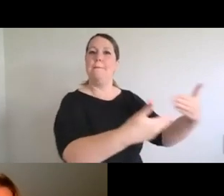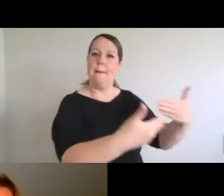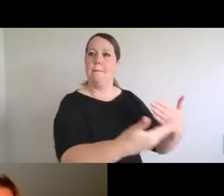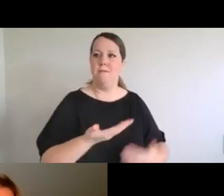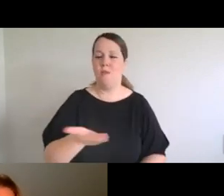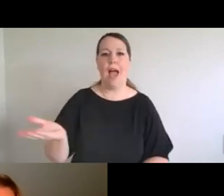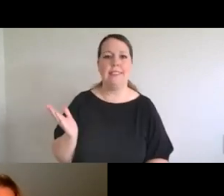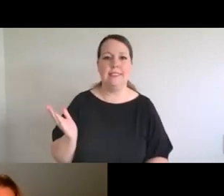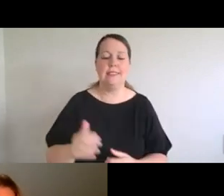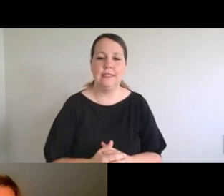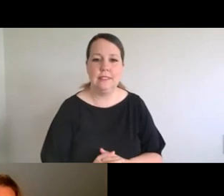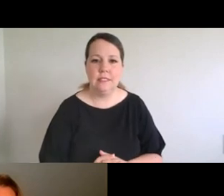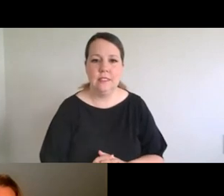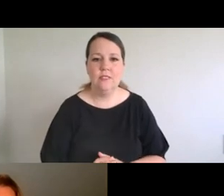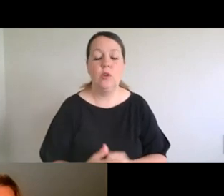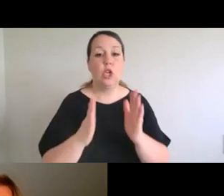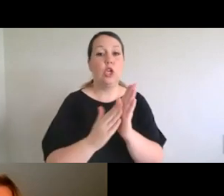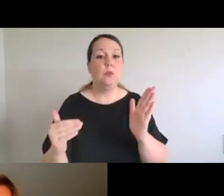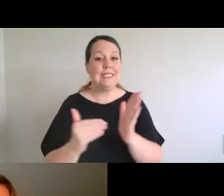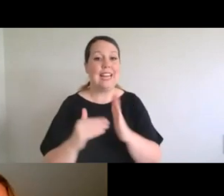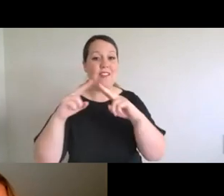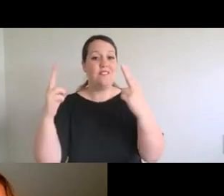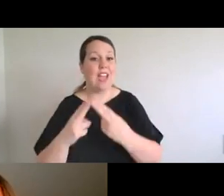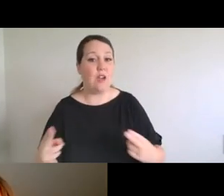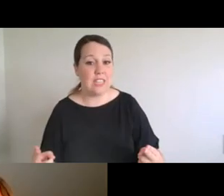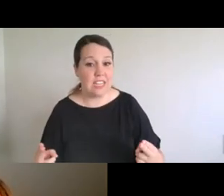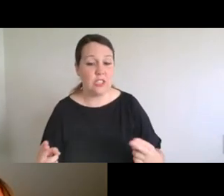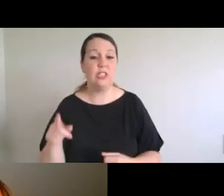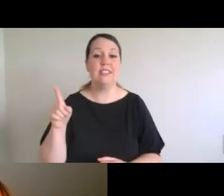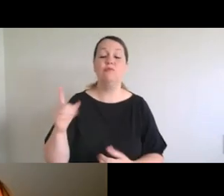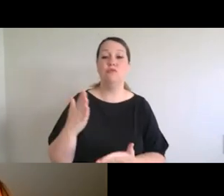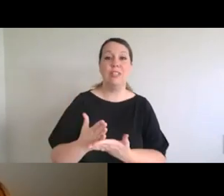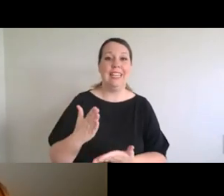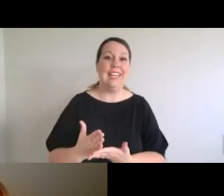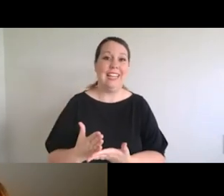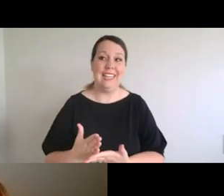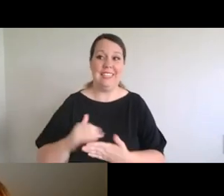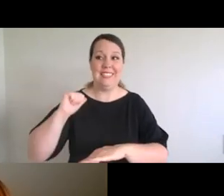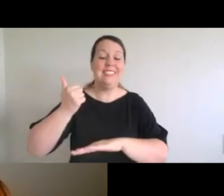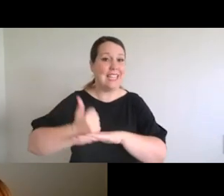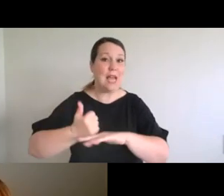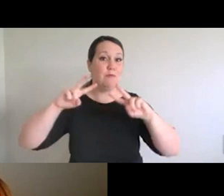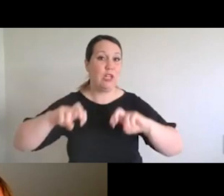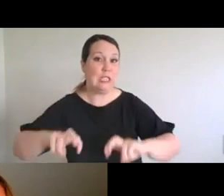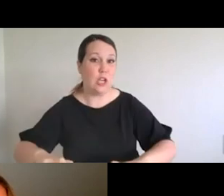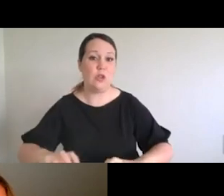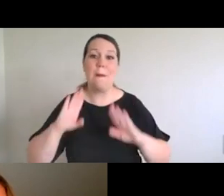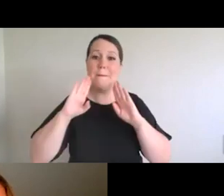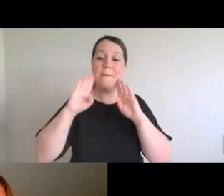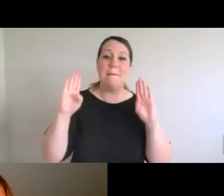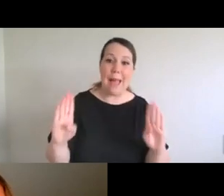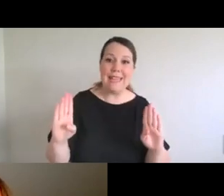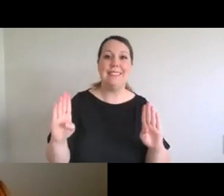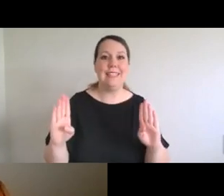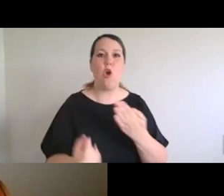Law Foundation, and it is an amazing opportunity for our law and